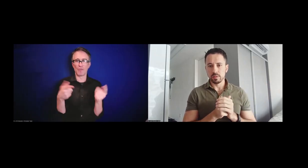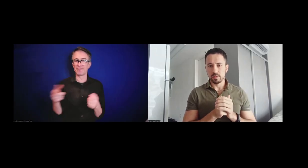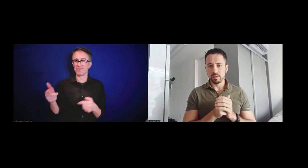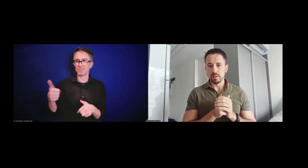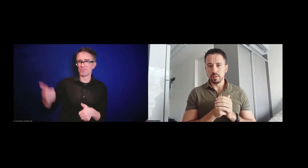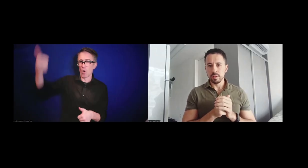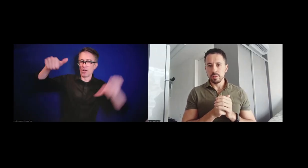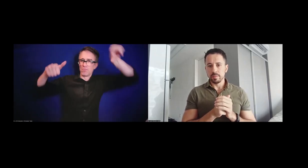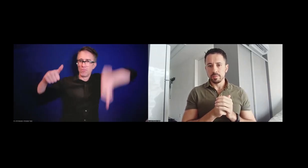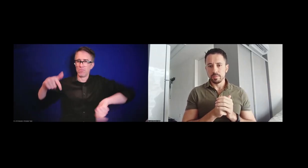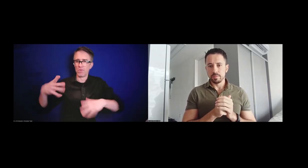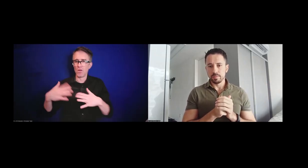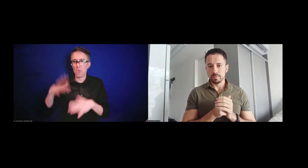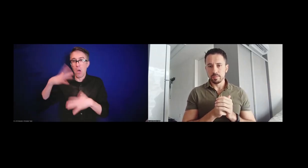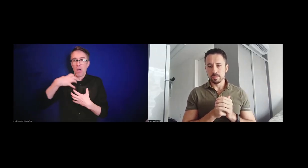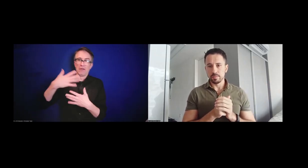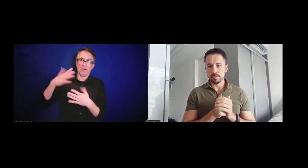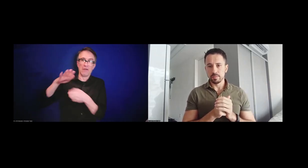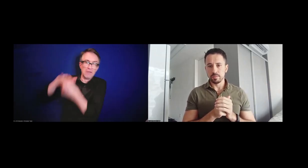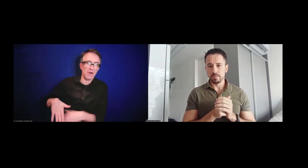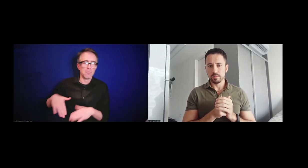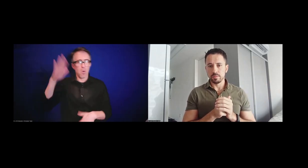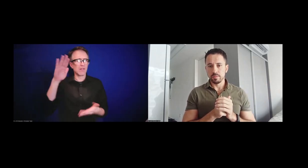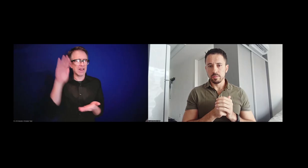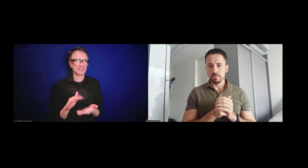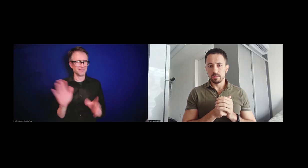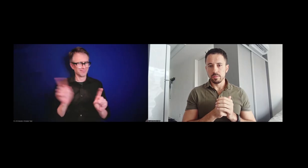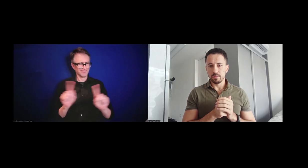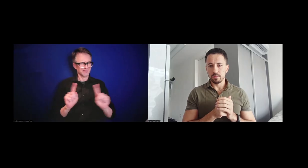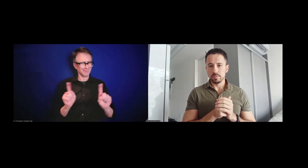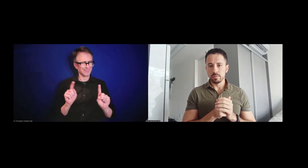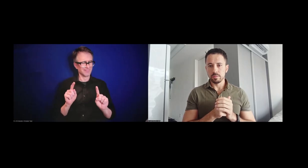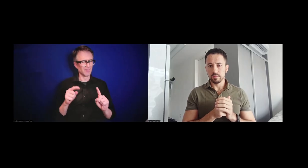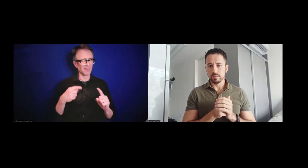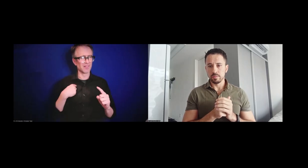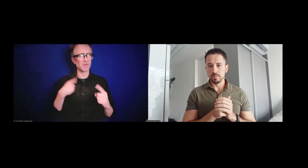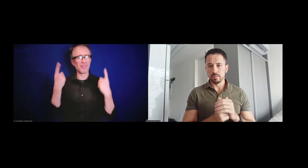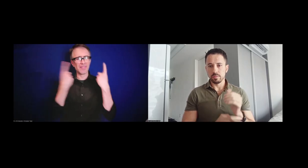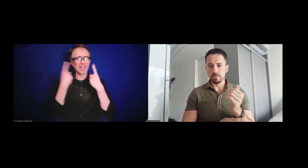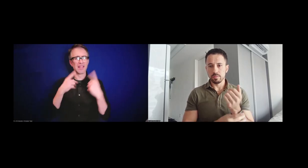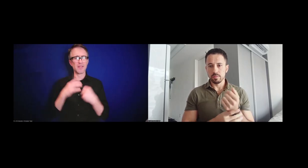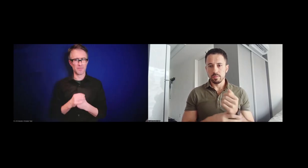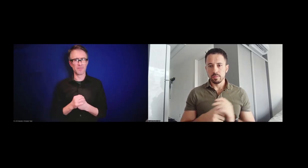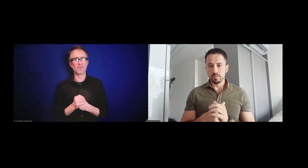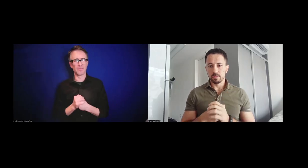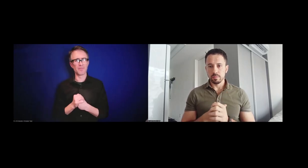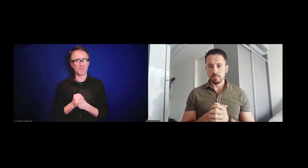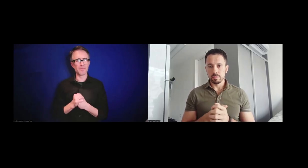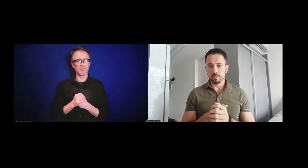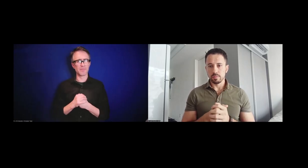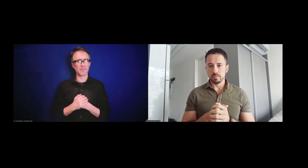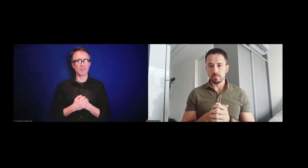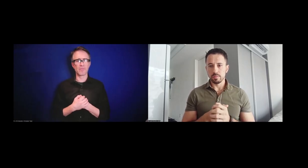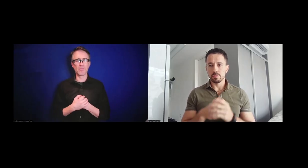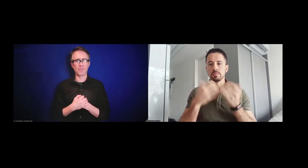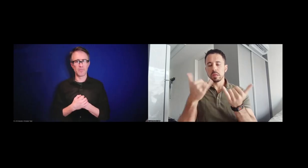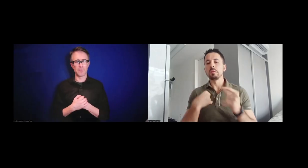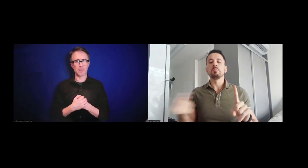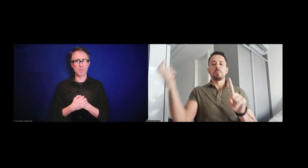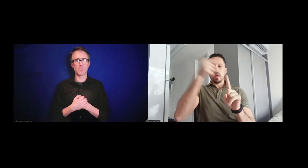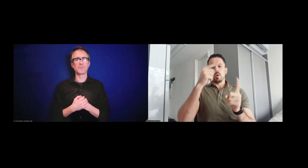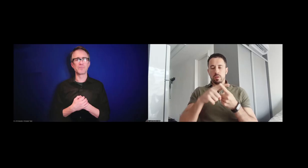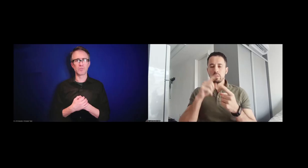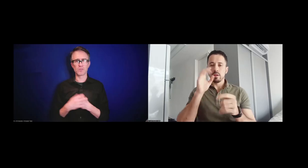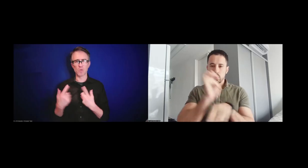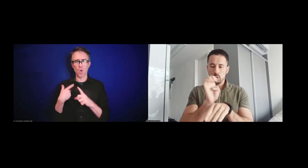of oppression. This specific person experiences more oppression than not, but talking about more of how those identities coexist